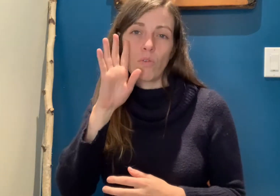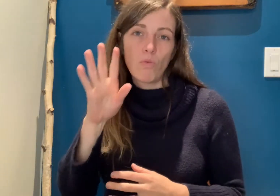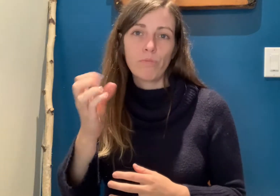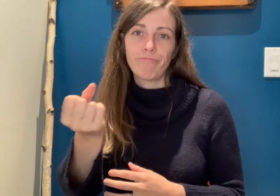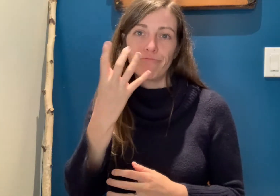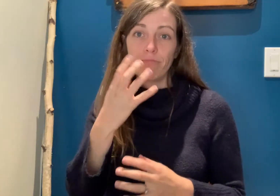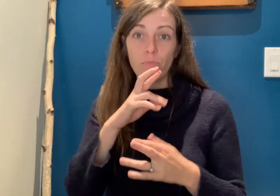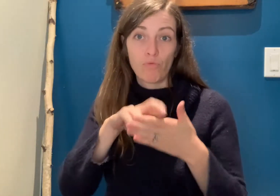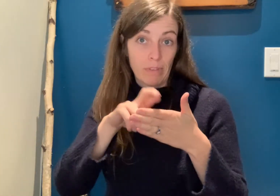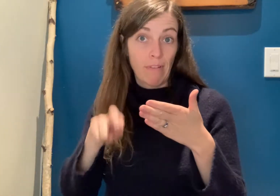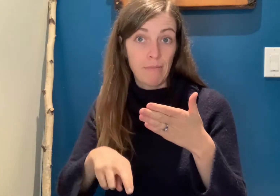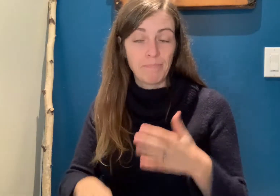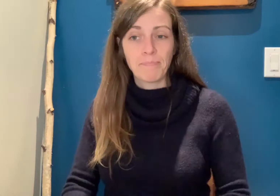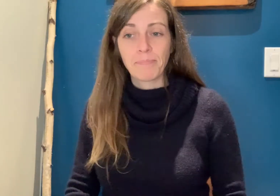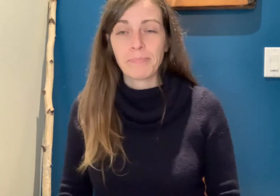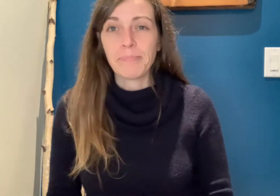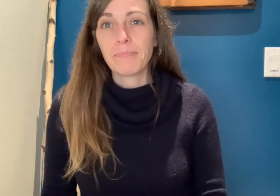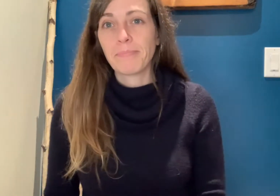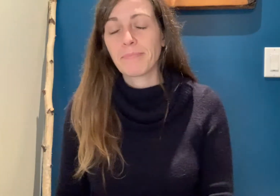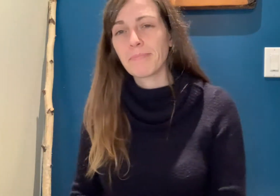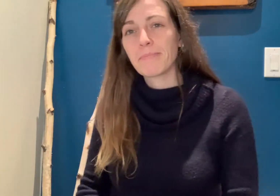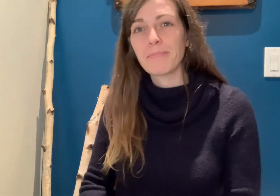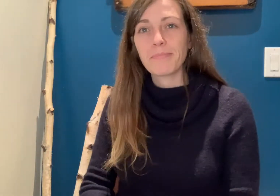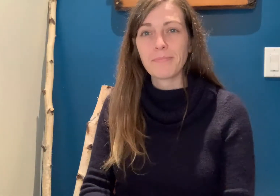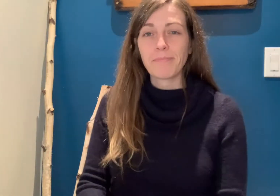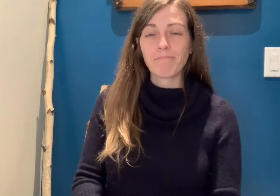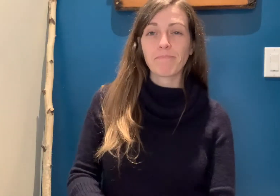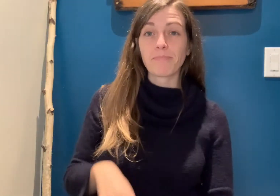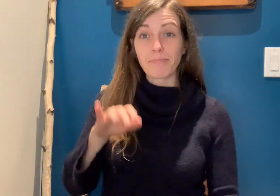Yeah, you just present enter at the end, and there you get the answer is 4.